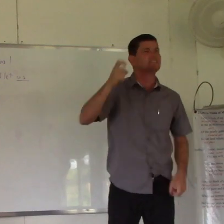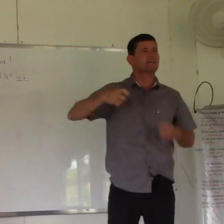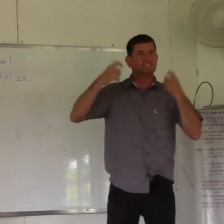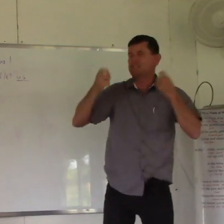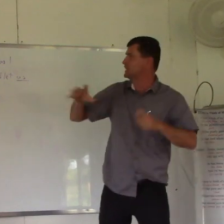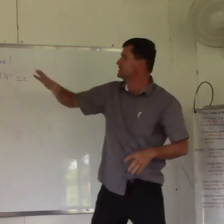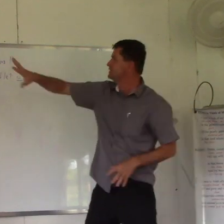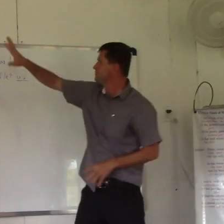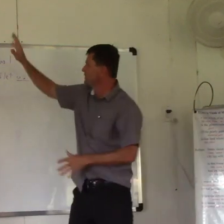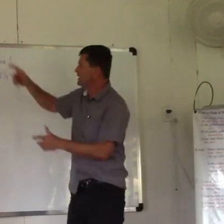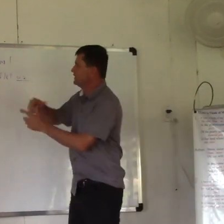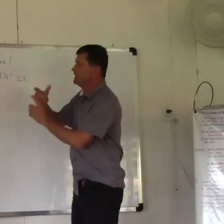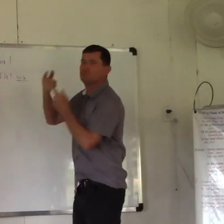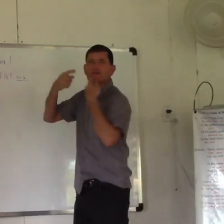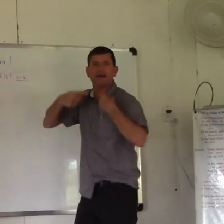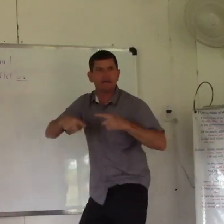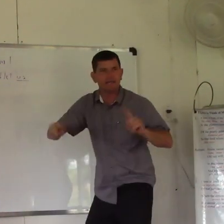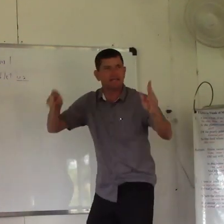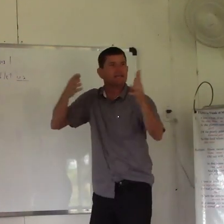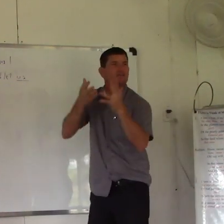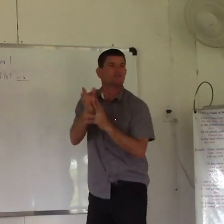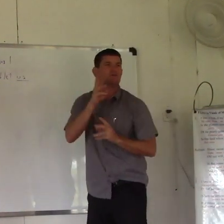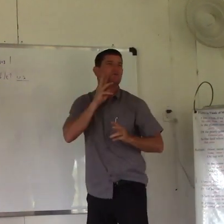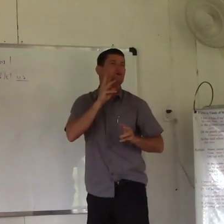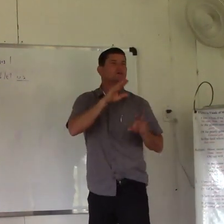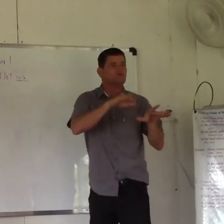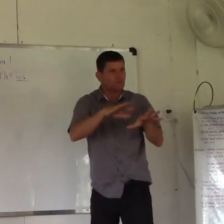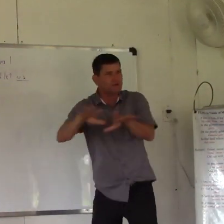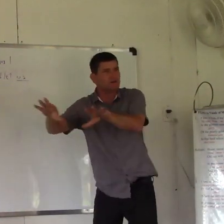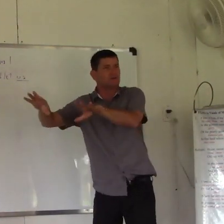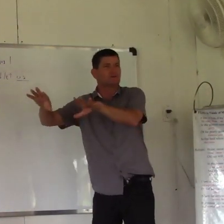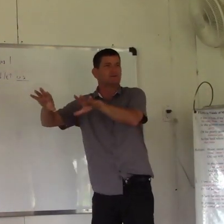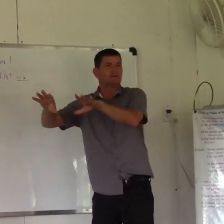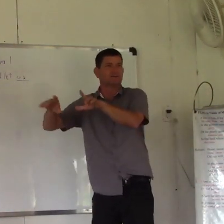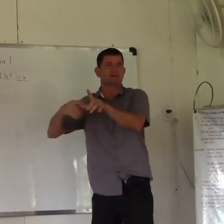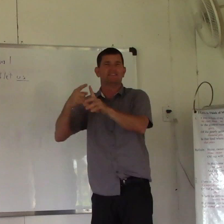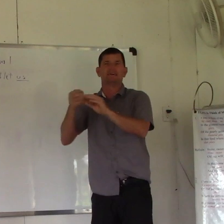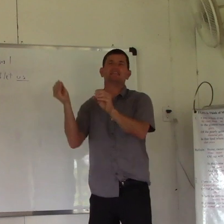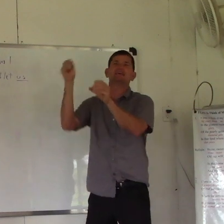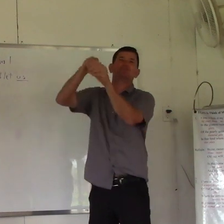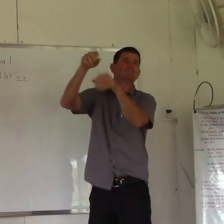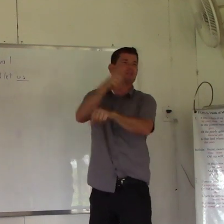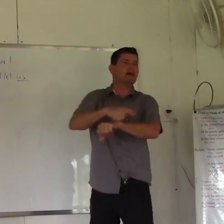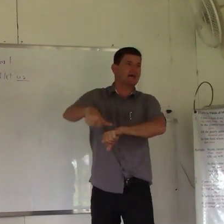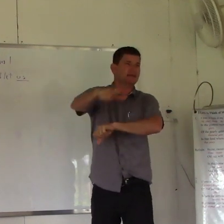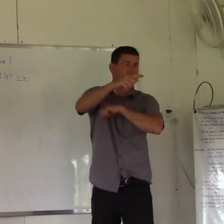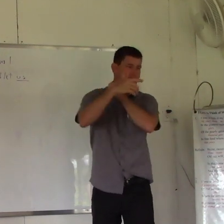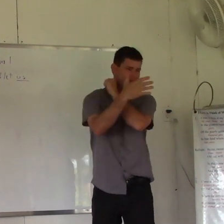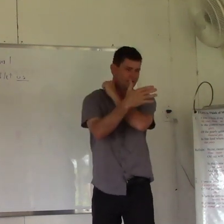they had sinned. And then finally, through the river, and then into the land.